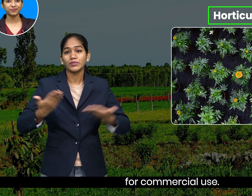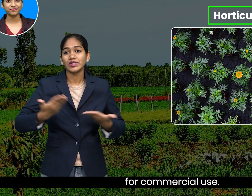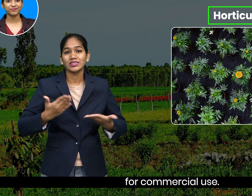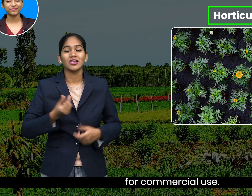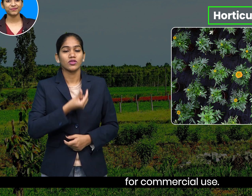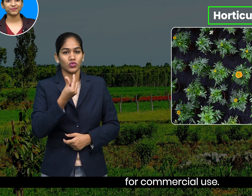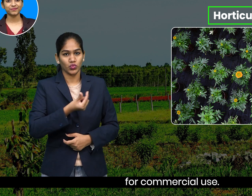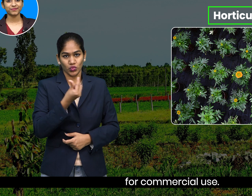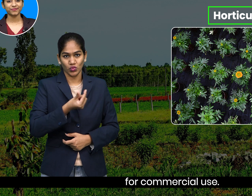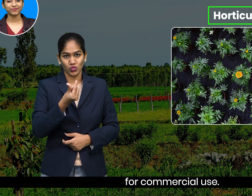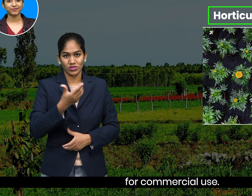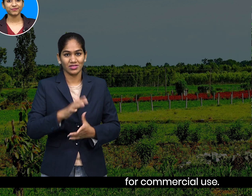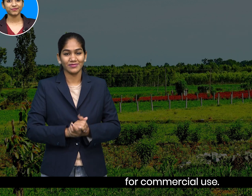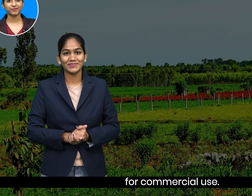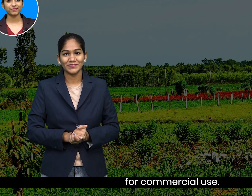use.